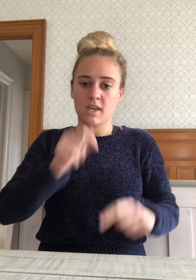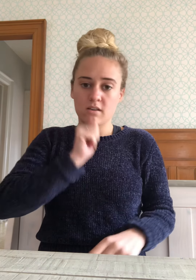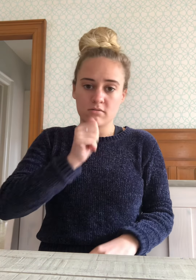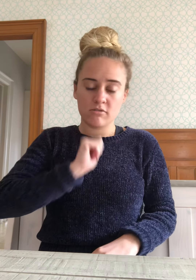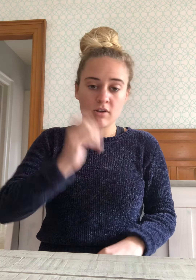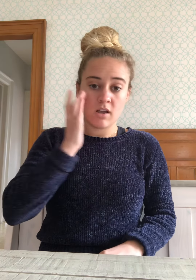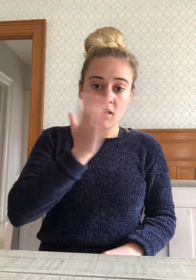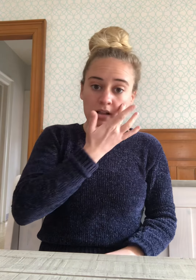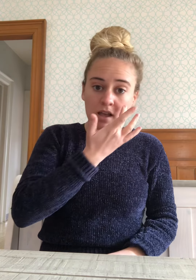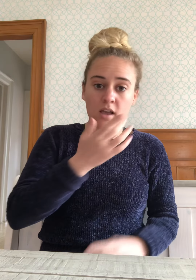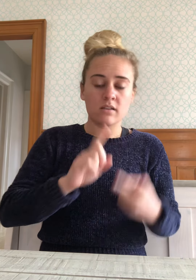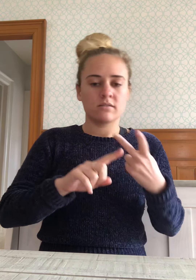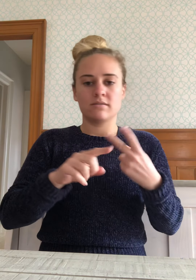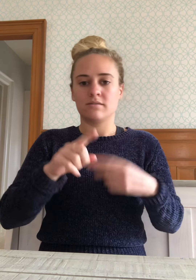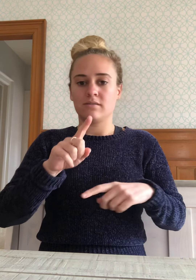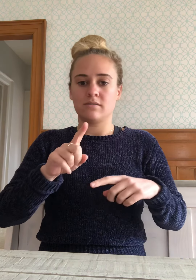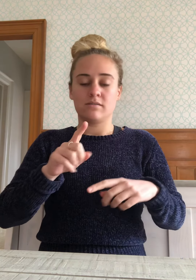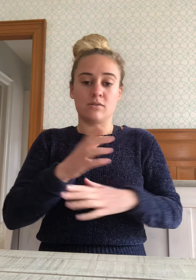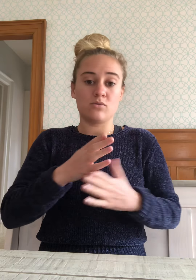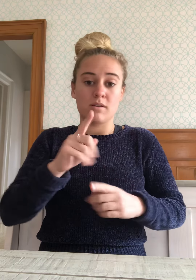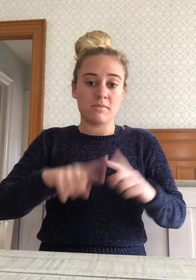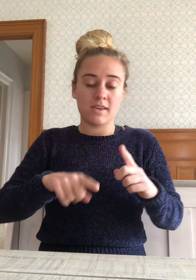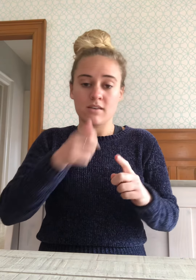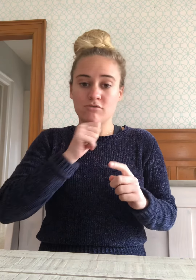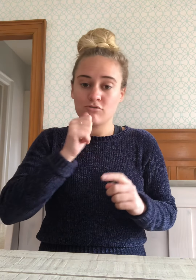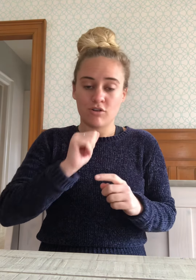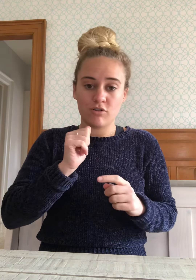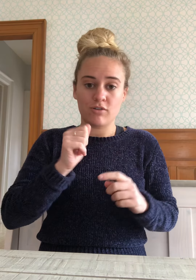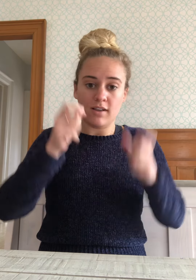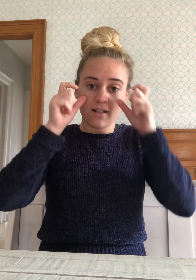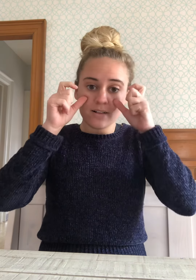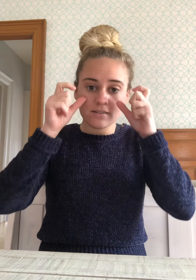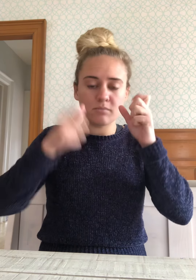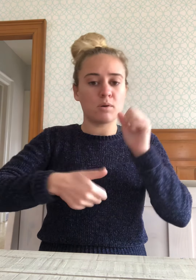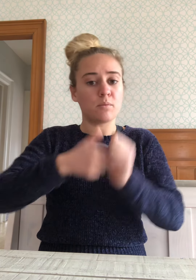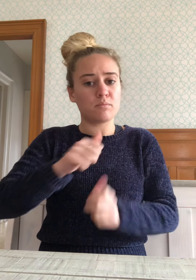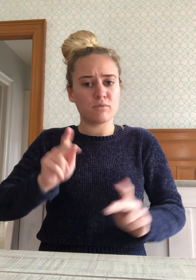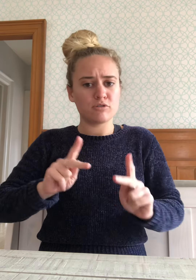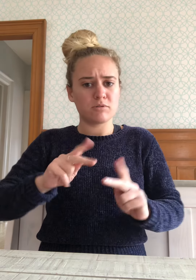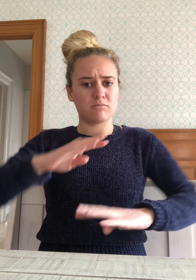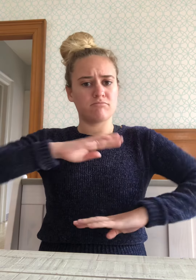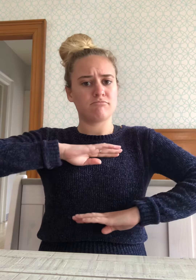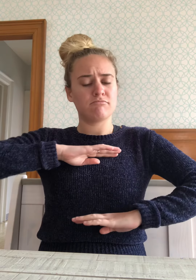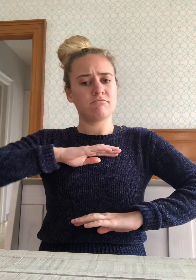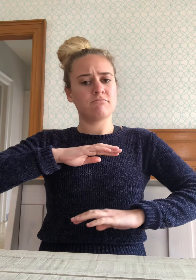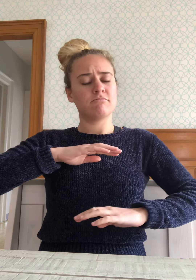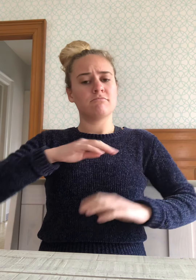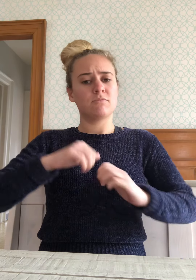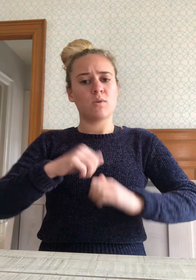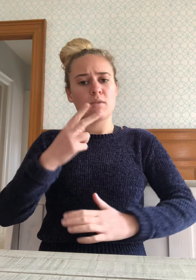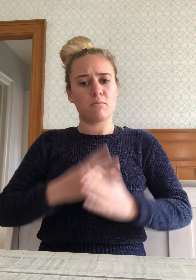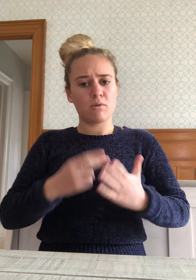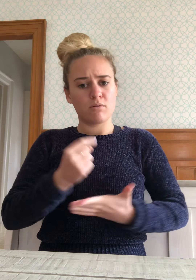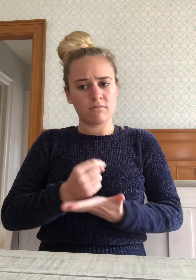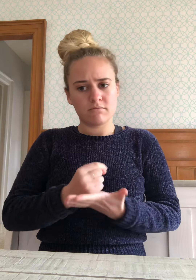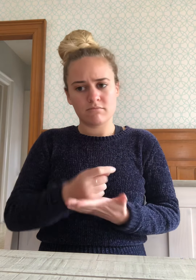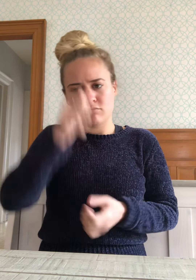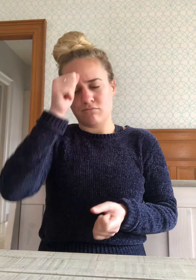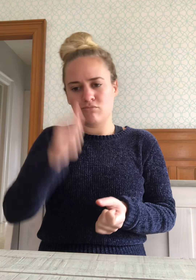only have contacts. But most people are satisfied with both therapies. And just remember, if you